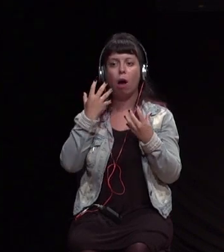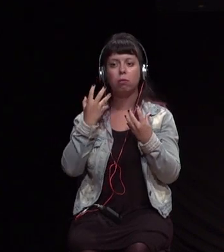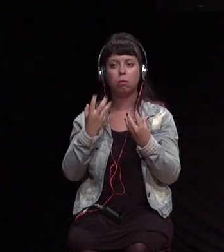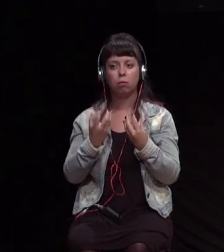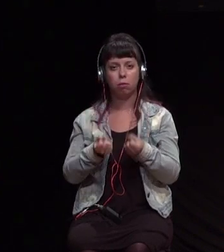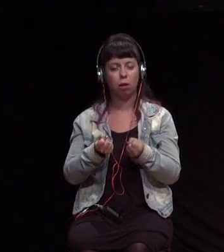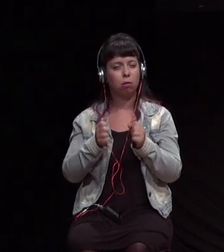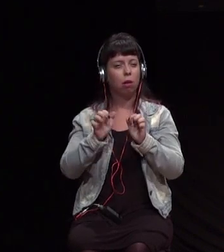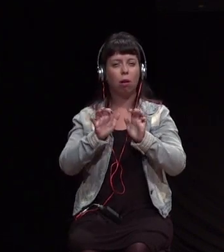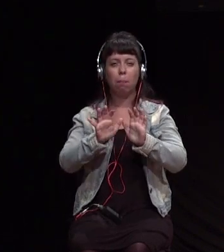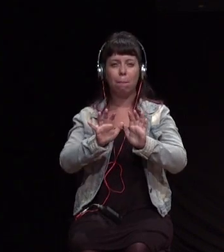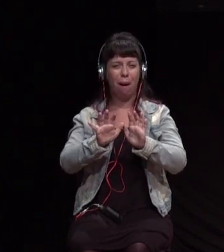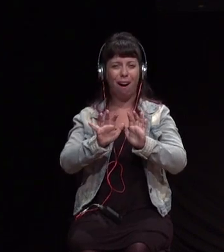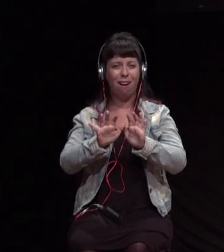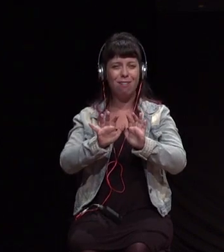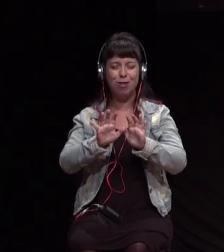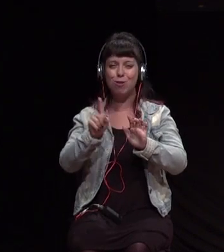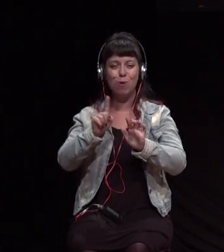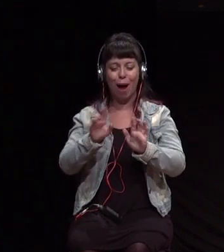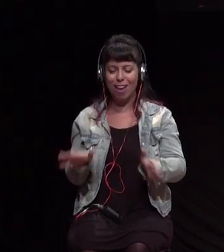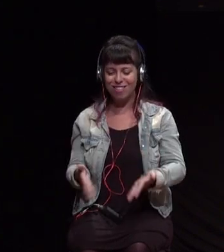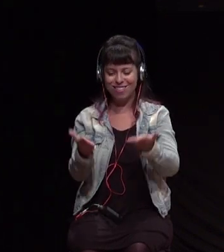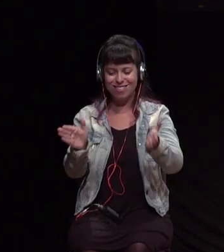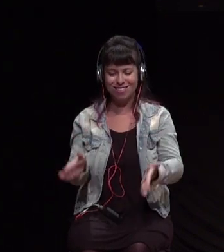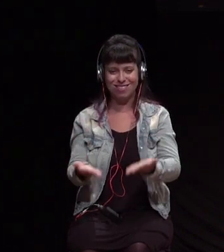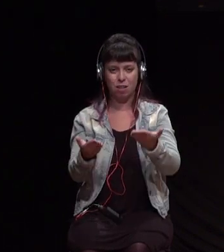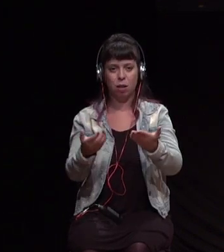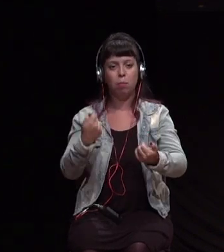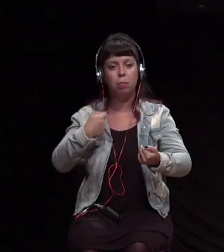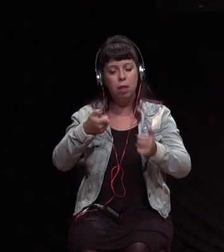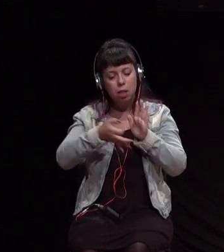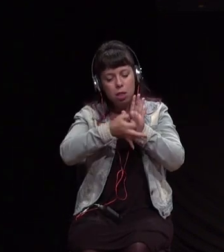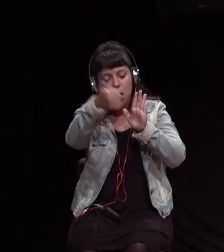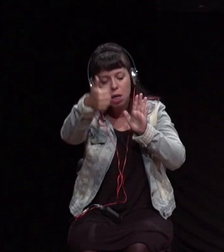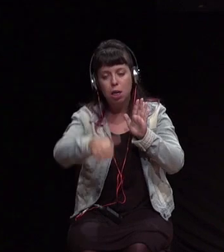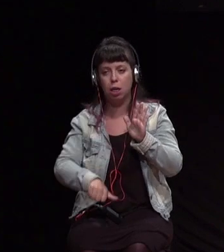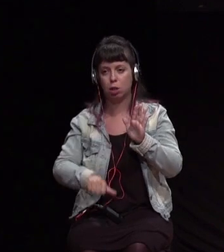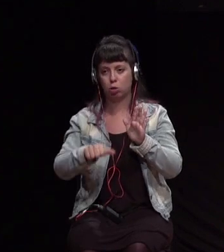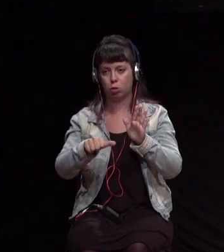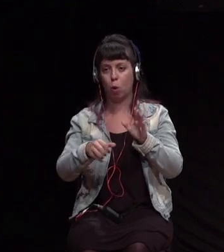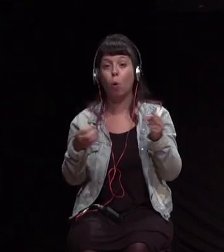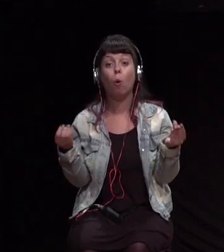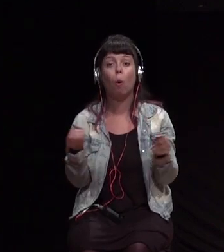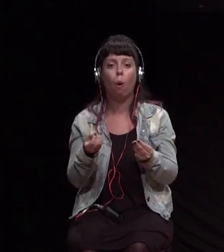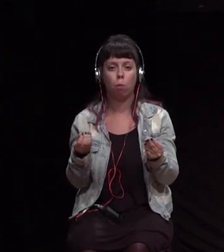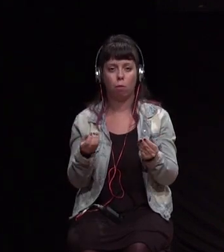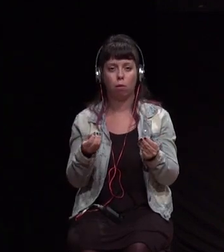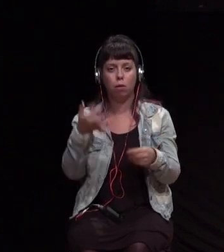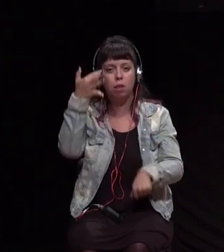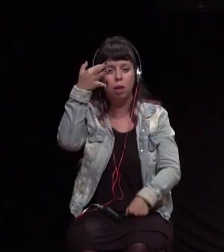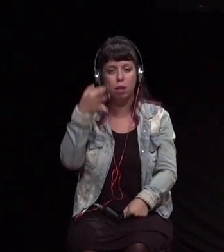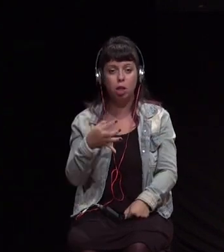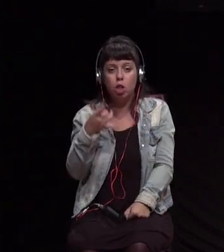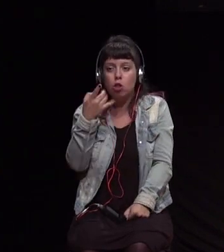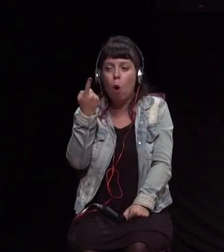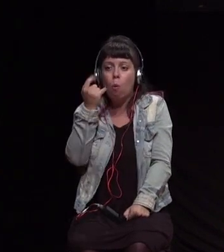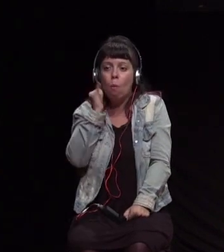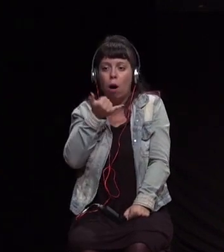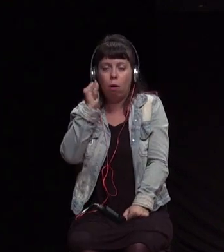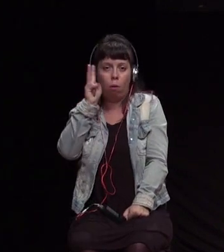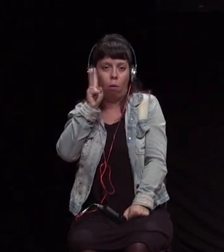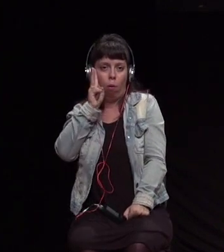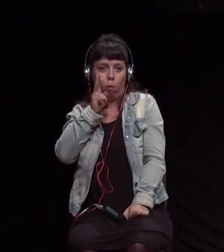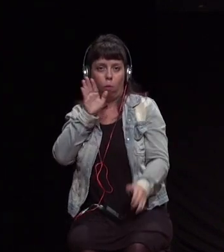told through a critical lens? How do we make that not the only one? And I'm sorry to say that I have not yet figured out that